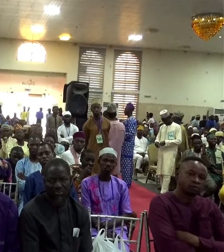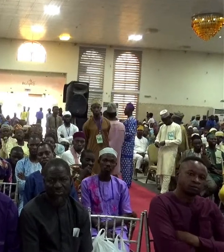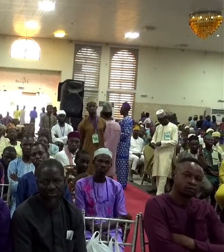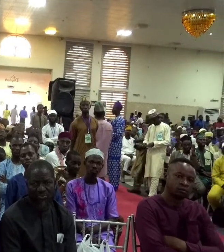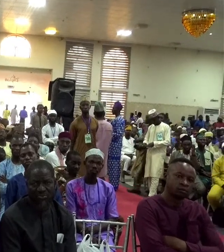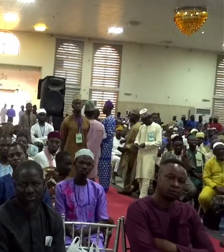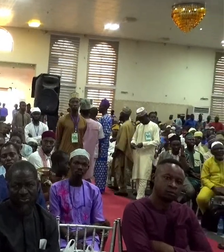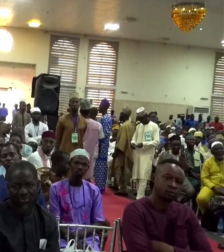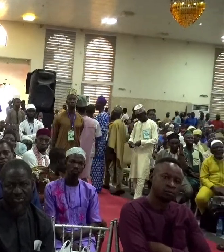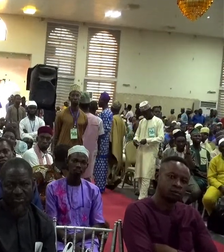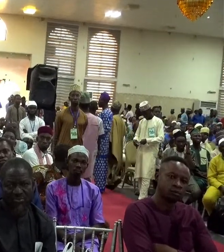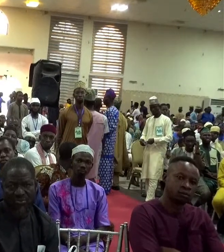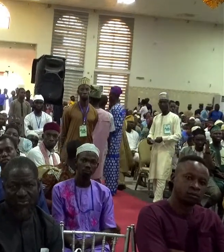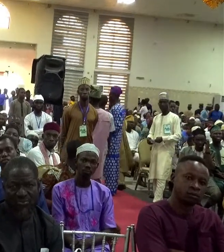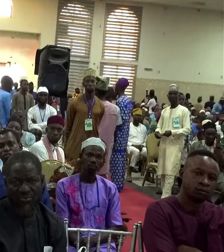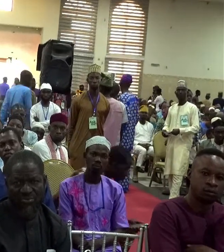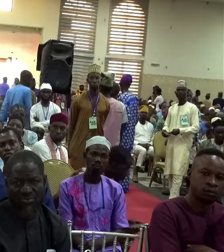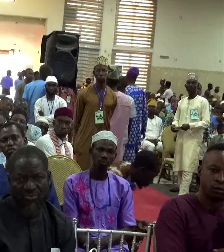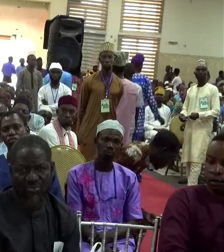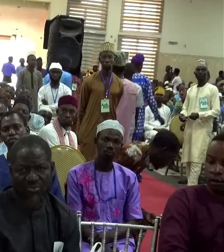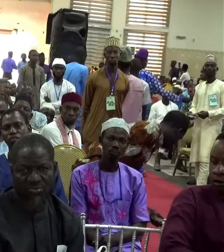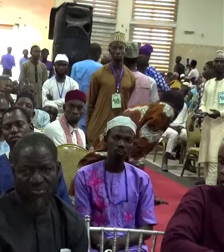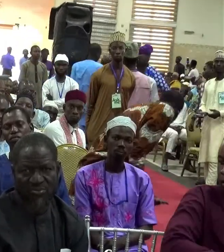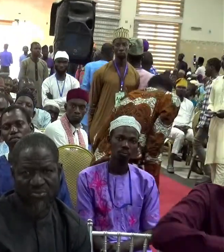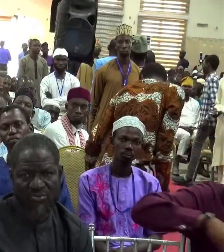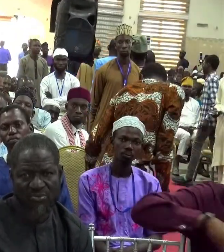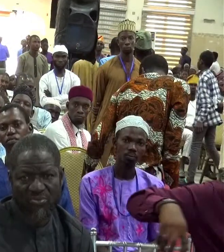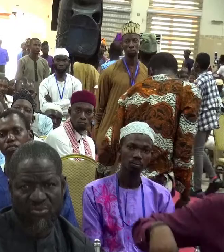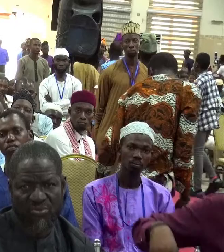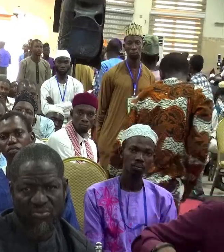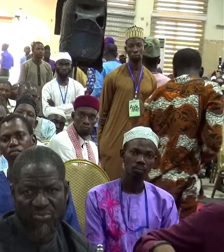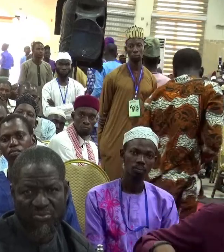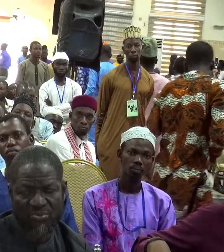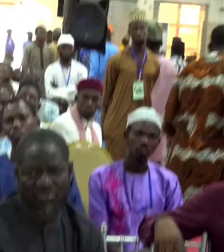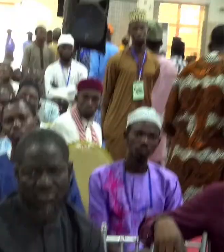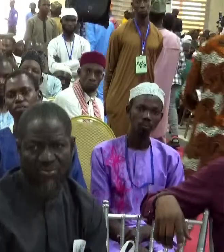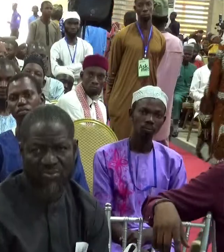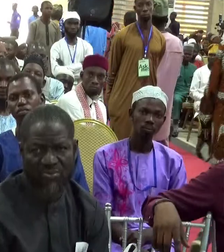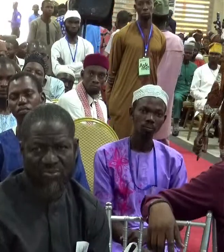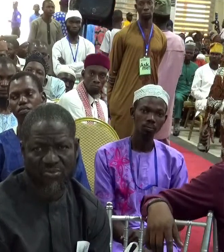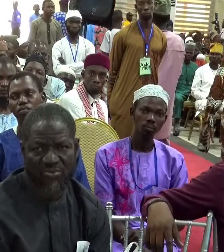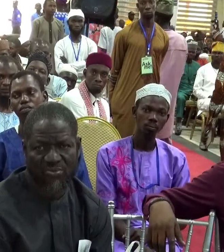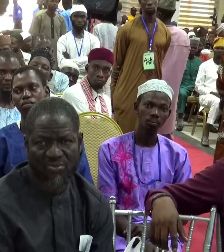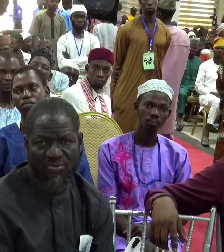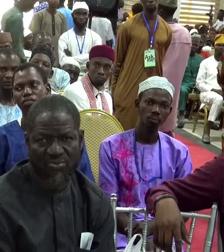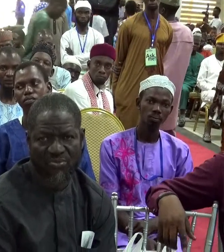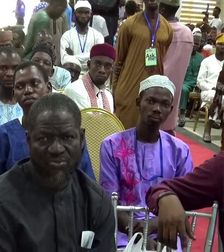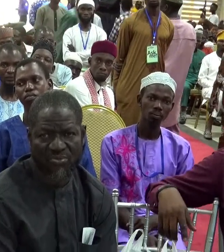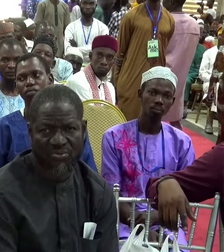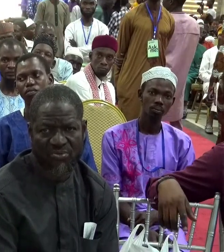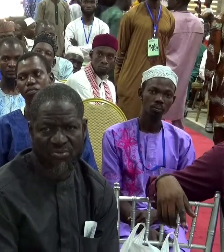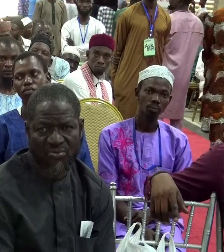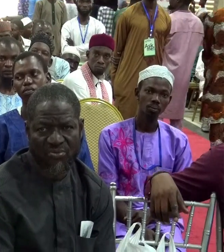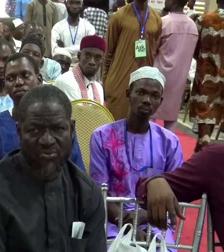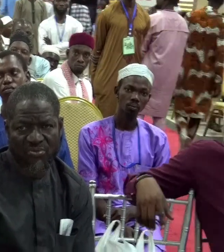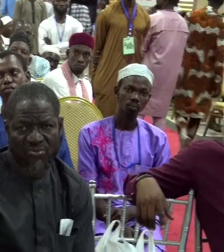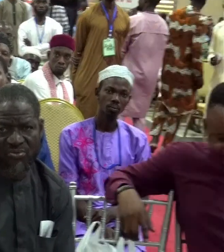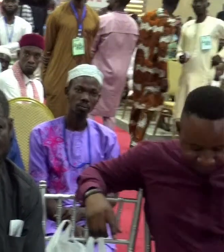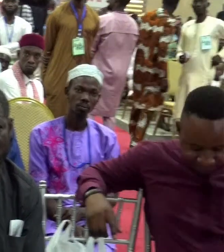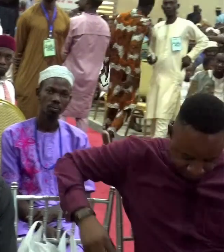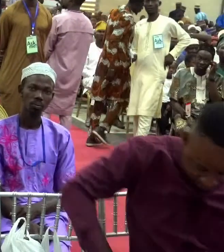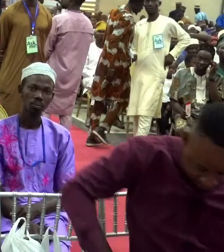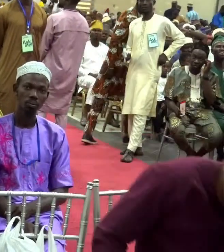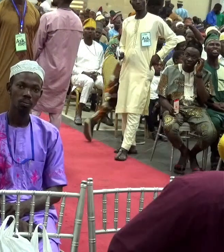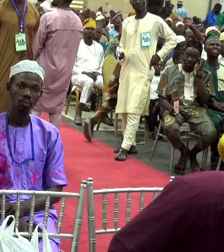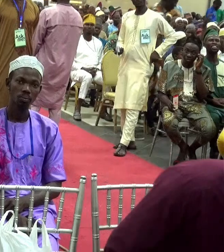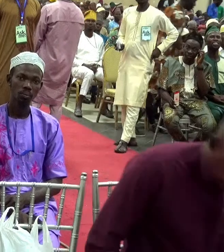istajarta, al-kawiyyul hamin. Ba egba ko ma ba yin sise baba mi egba ko ma ba yin sise eni ti da teyan ma gba ti ma ba